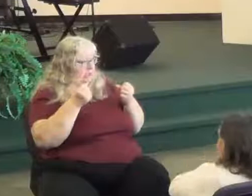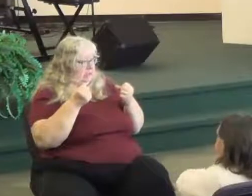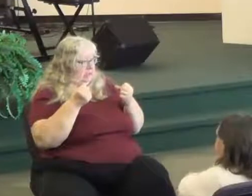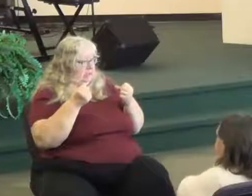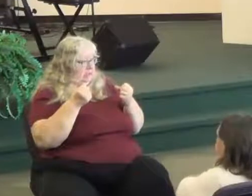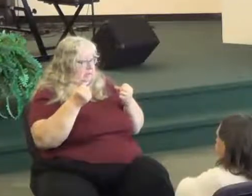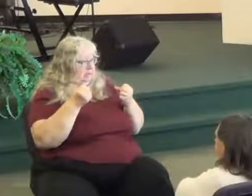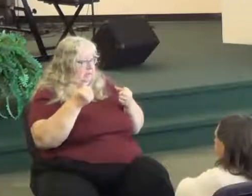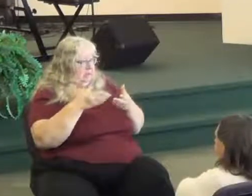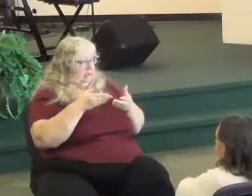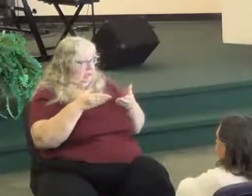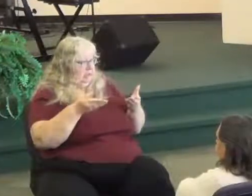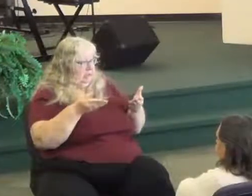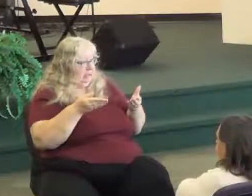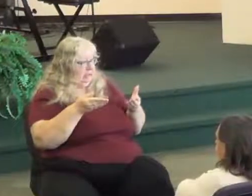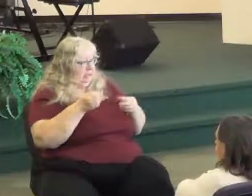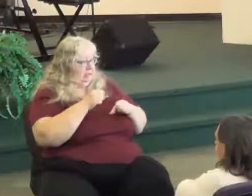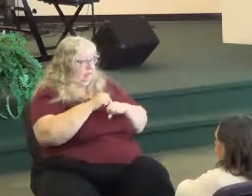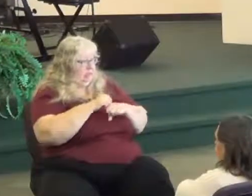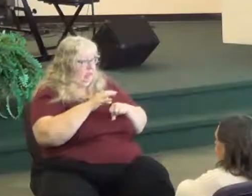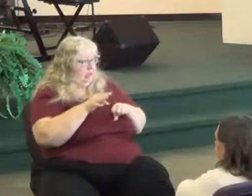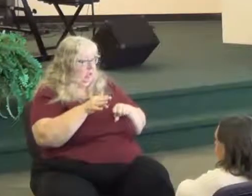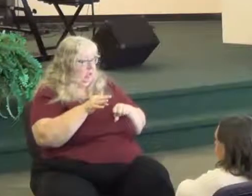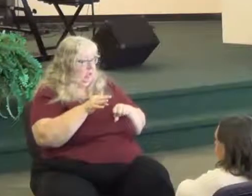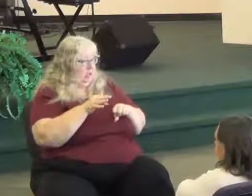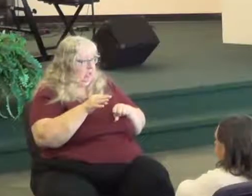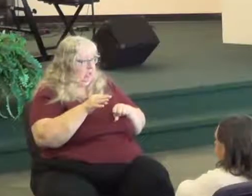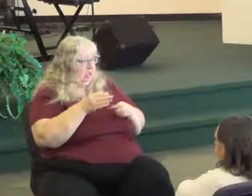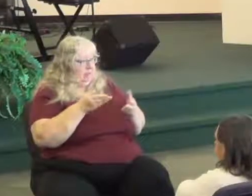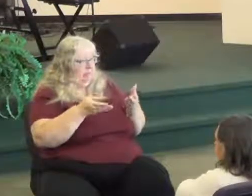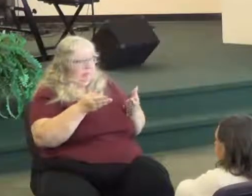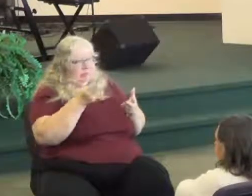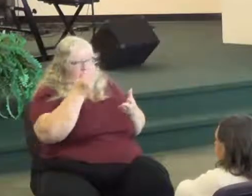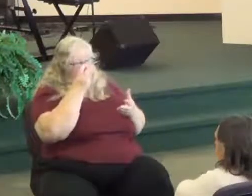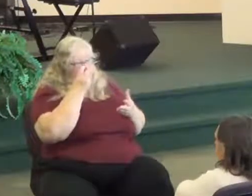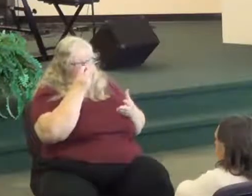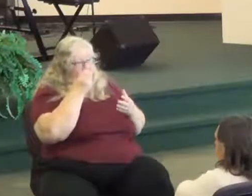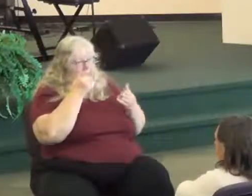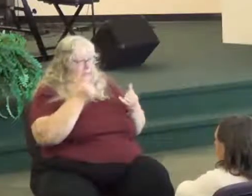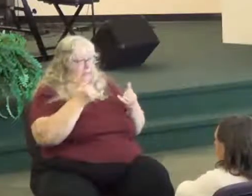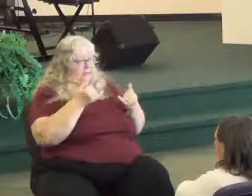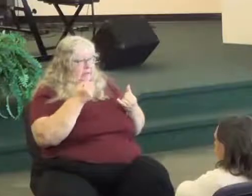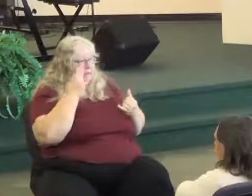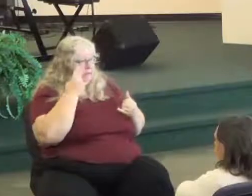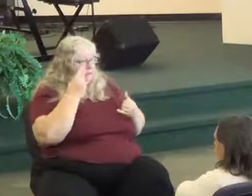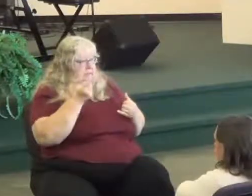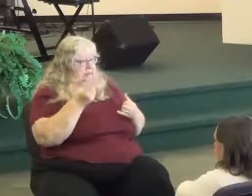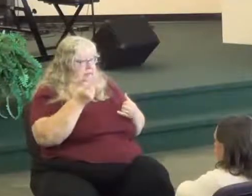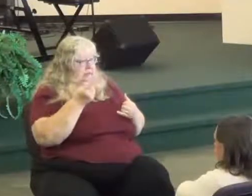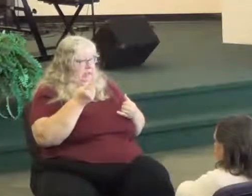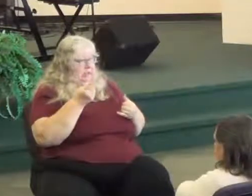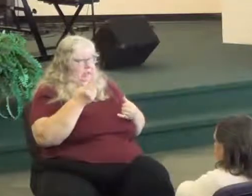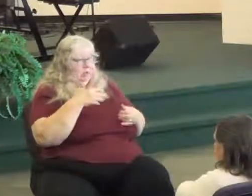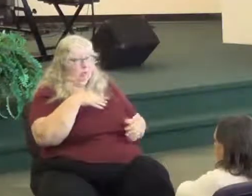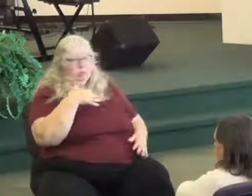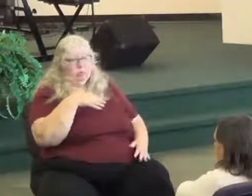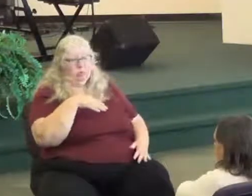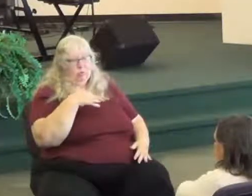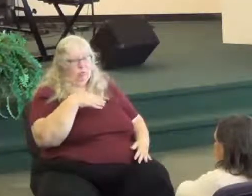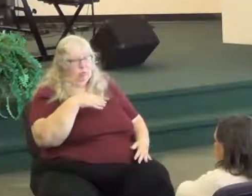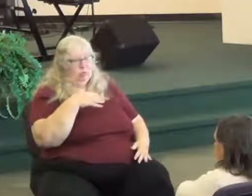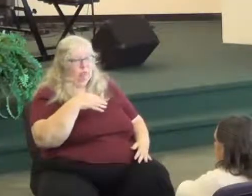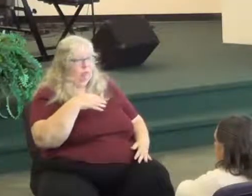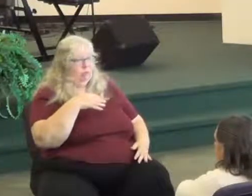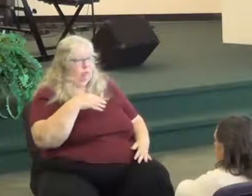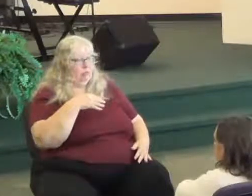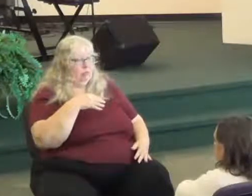foot that was, you know, maybe you were blind in an eye or both eyes. And you can see. You'd be blown away by what just